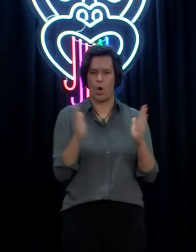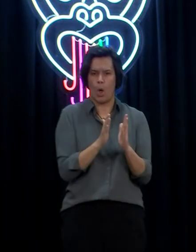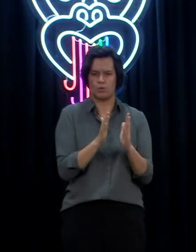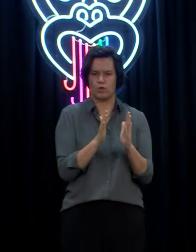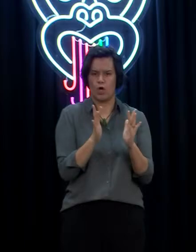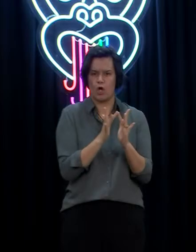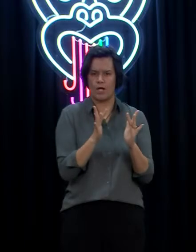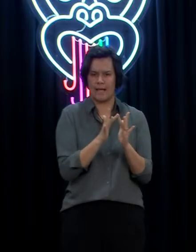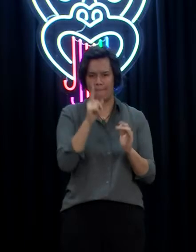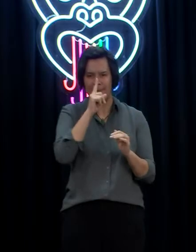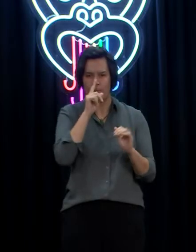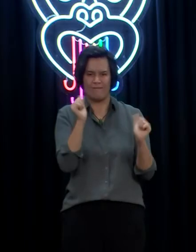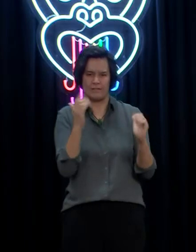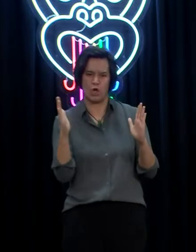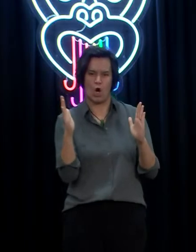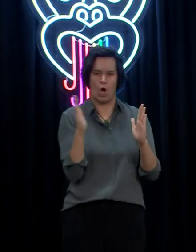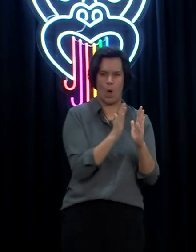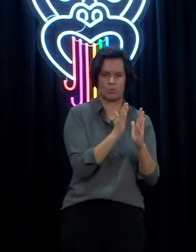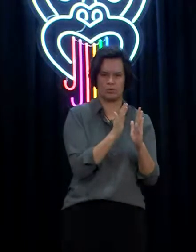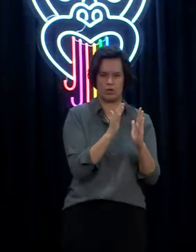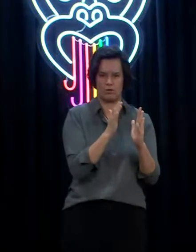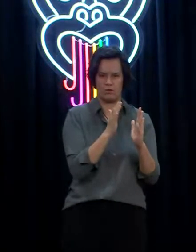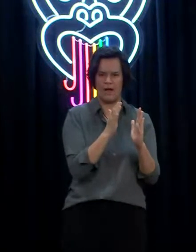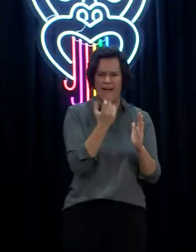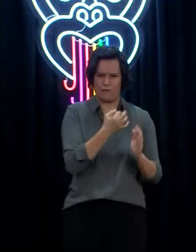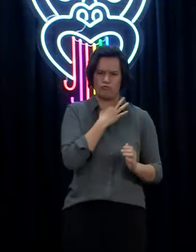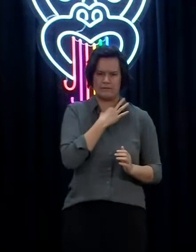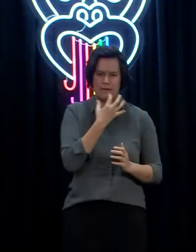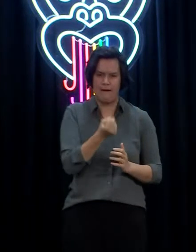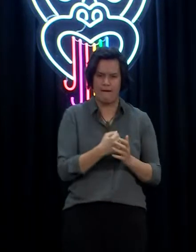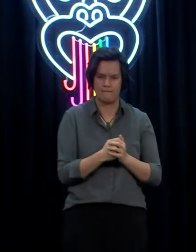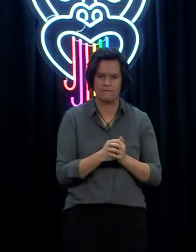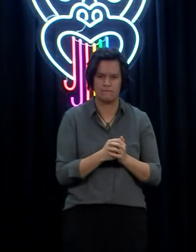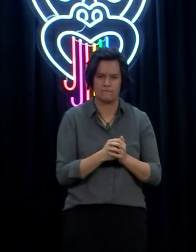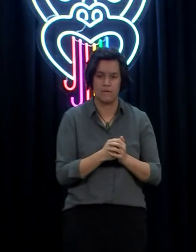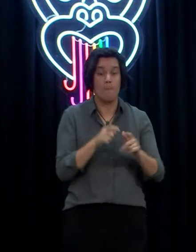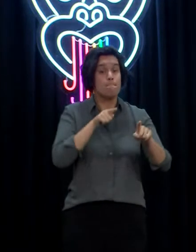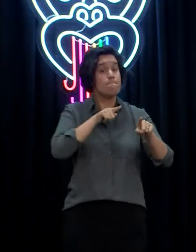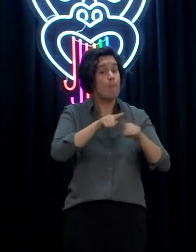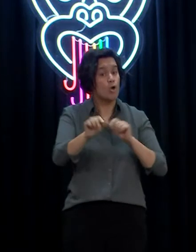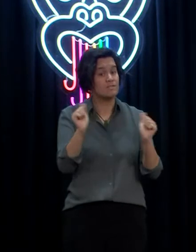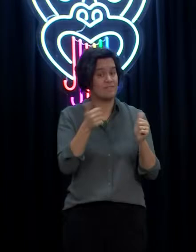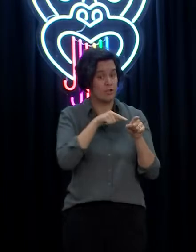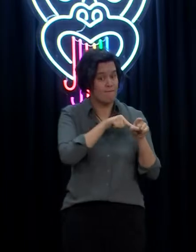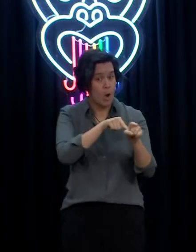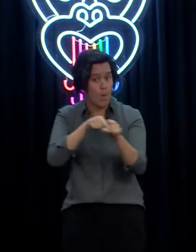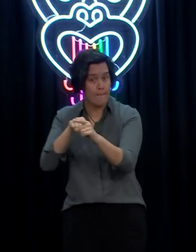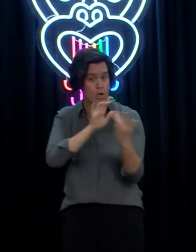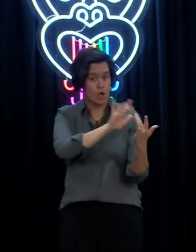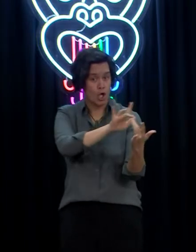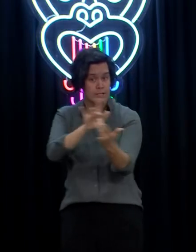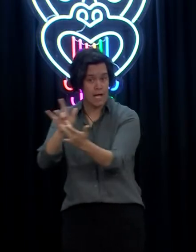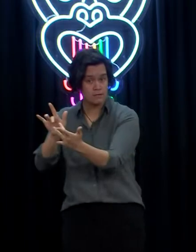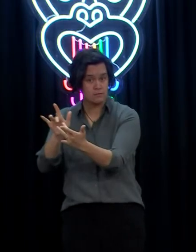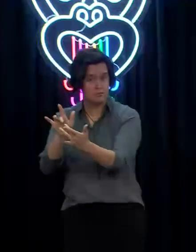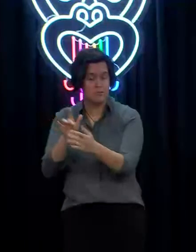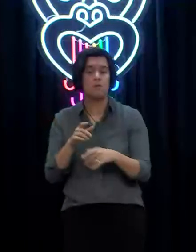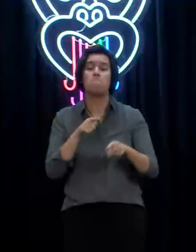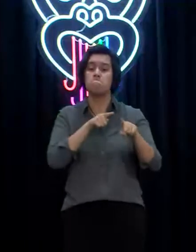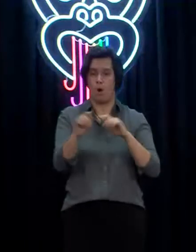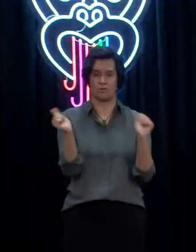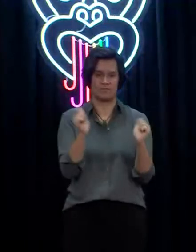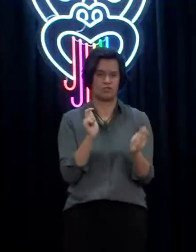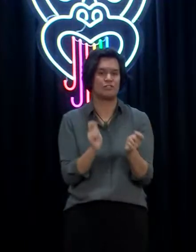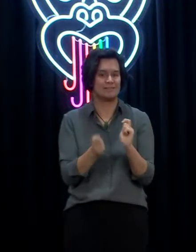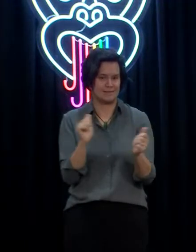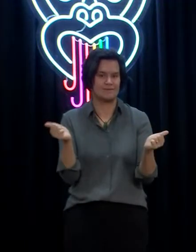and public health units across the country. Of those, 94% have been contacted, 88% have been tested. And public health